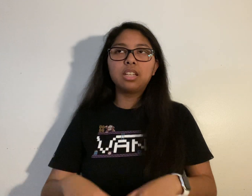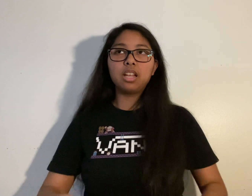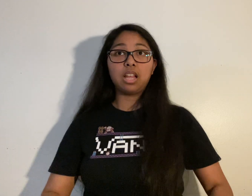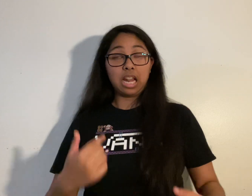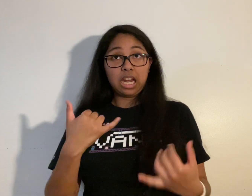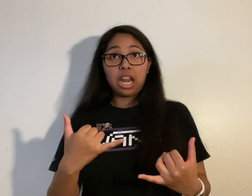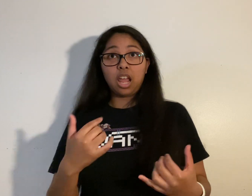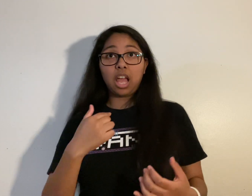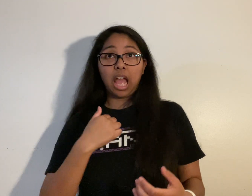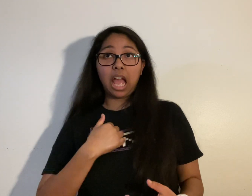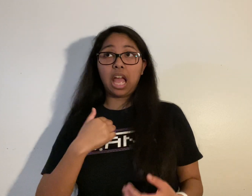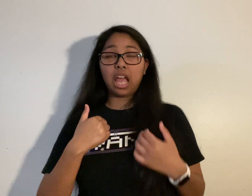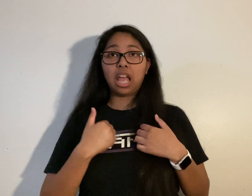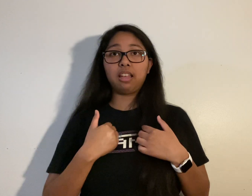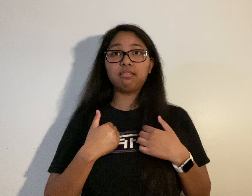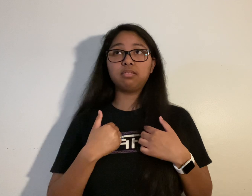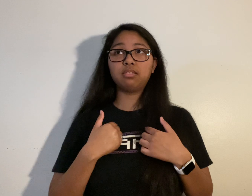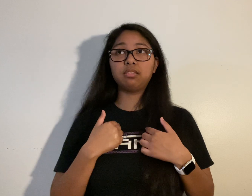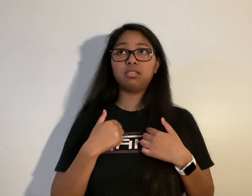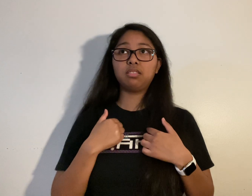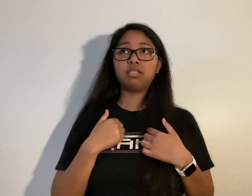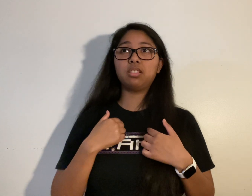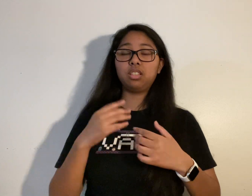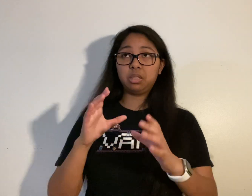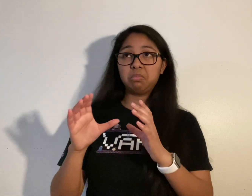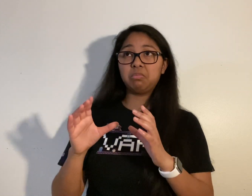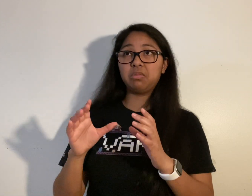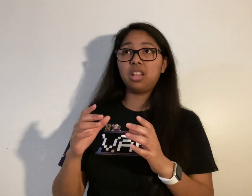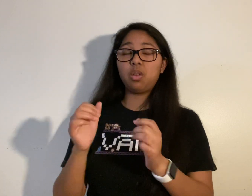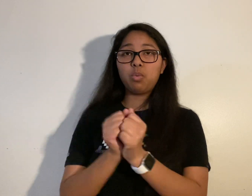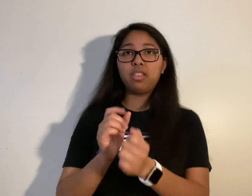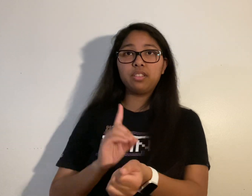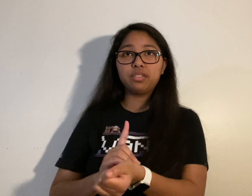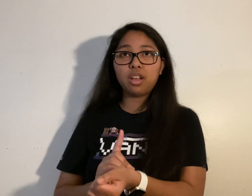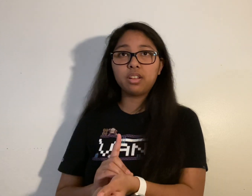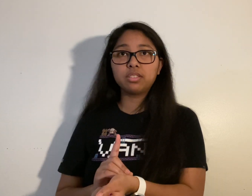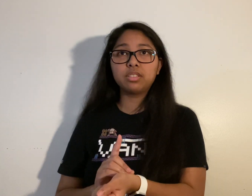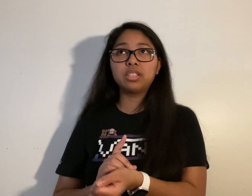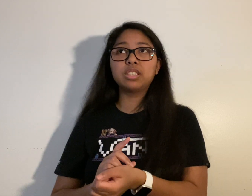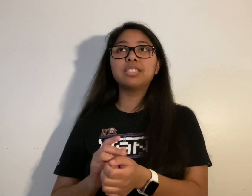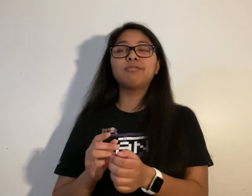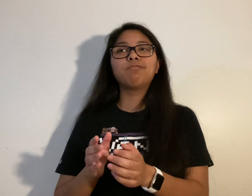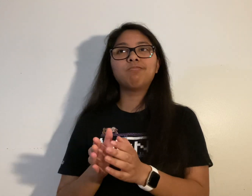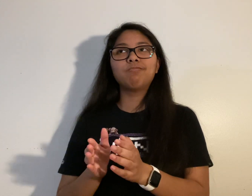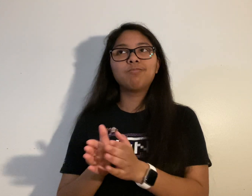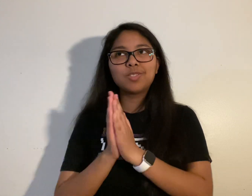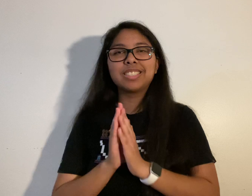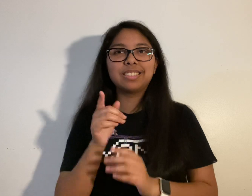up with the doctor's office and provide feedback and request that you not interpret for me again. Then